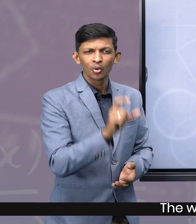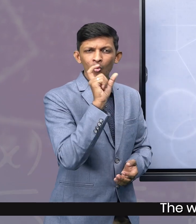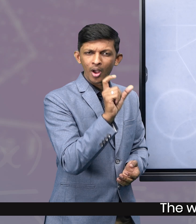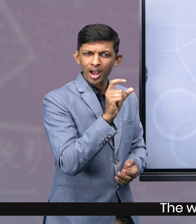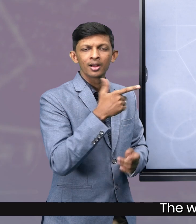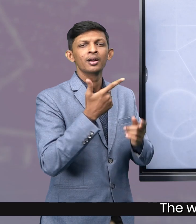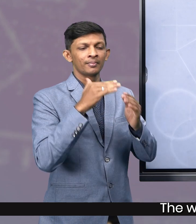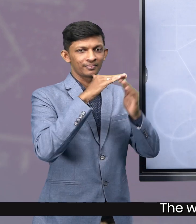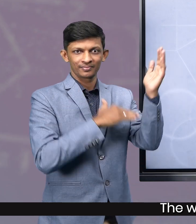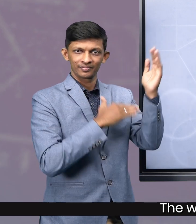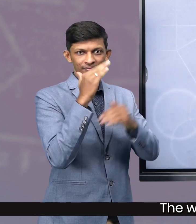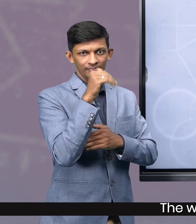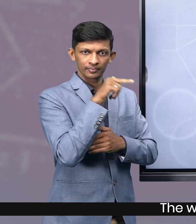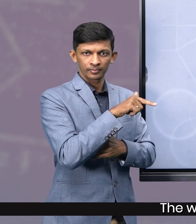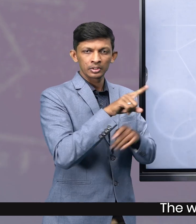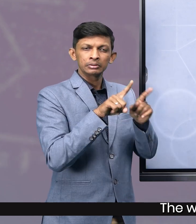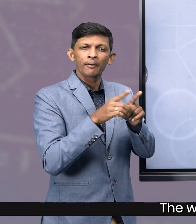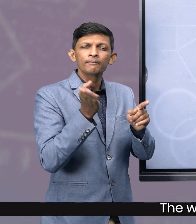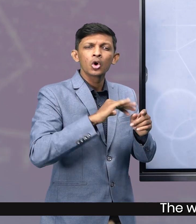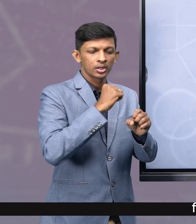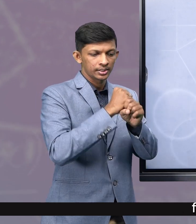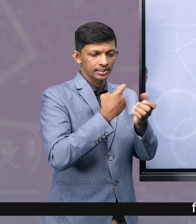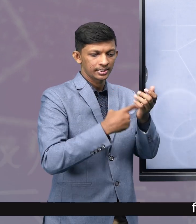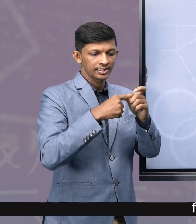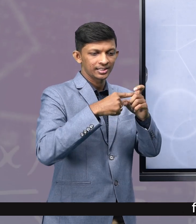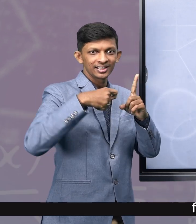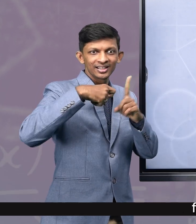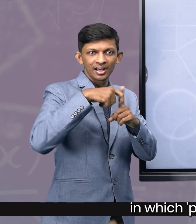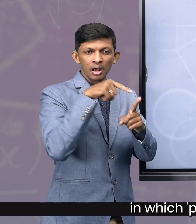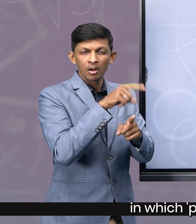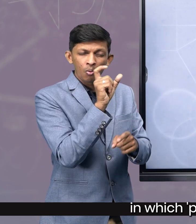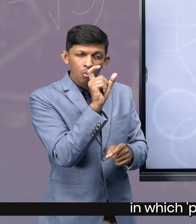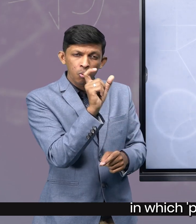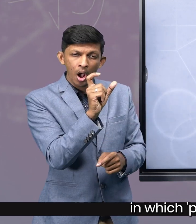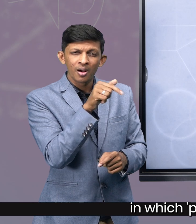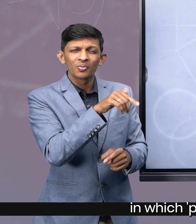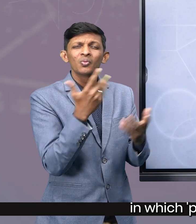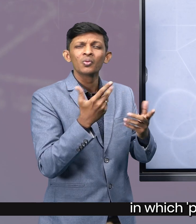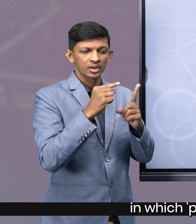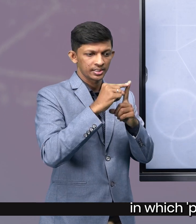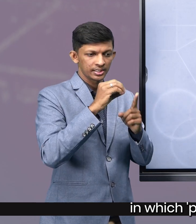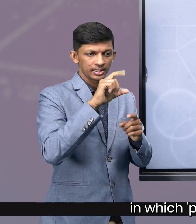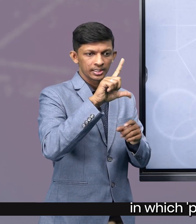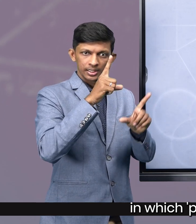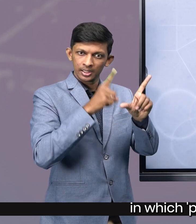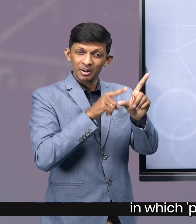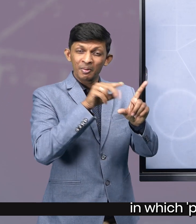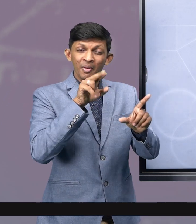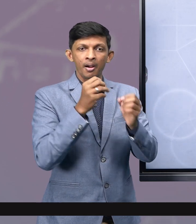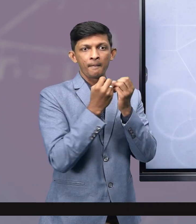The word polygon is derived from a Greek word in which poly means many and gon